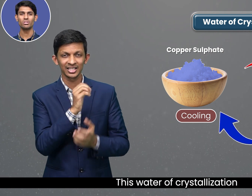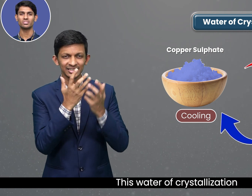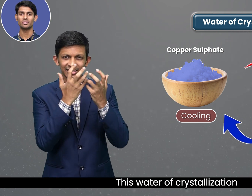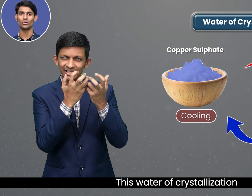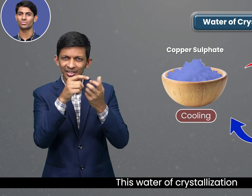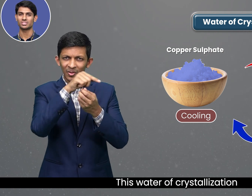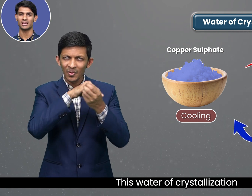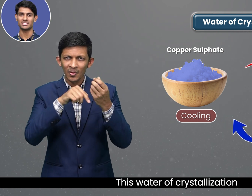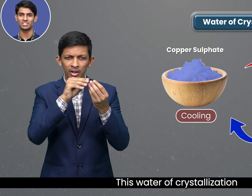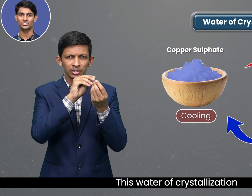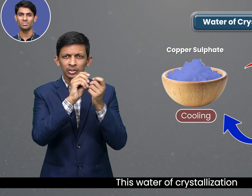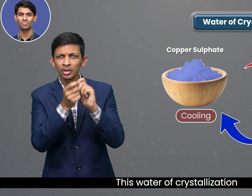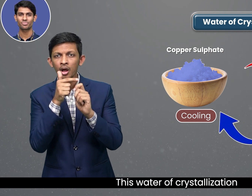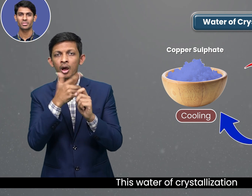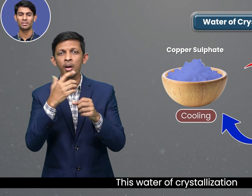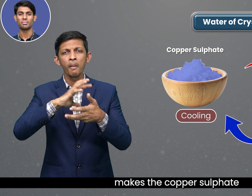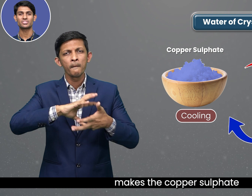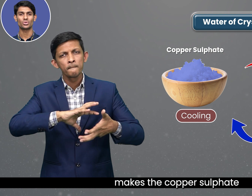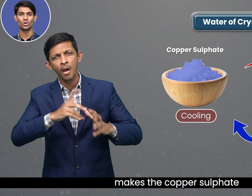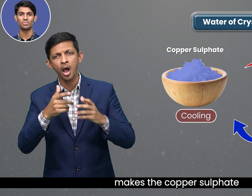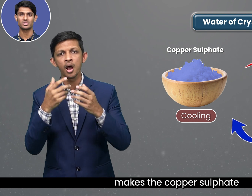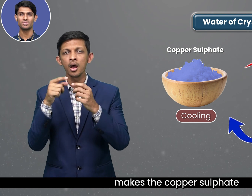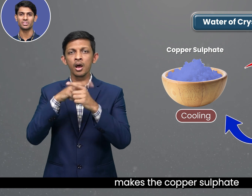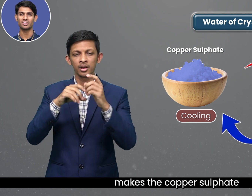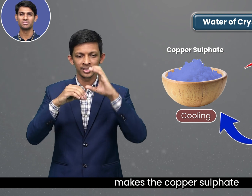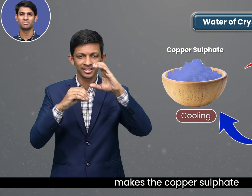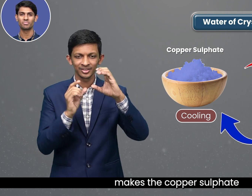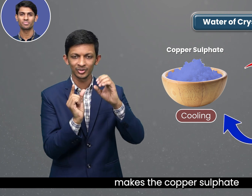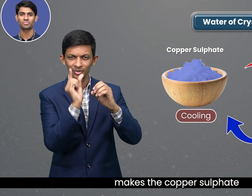This water of crystallization makes the copper